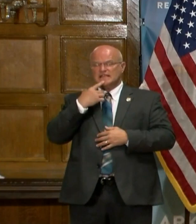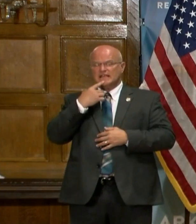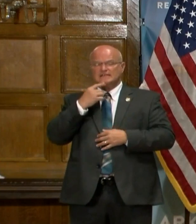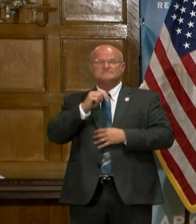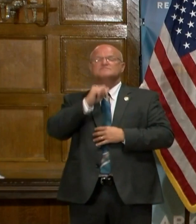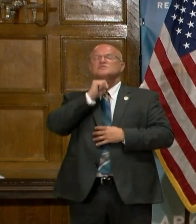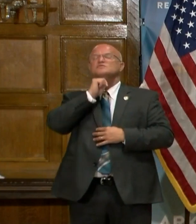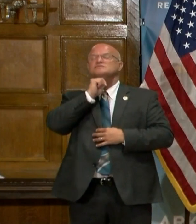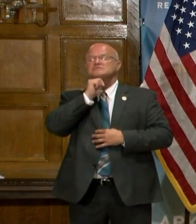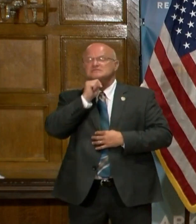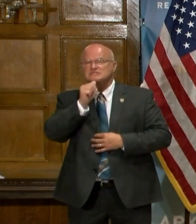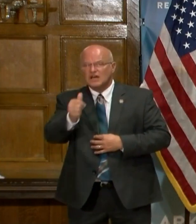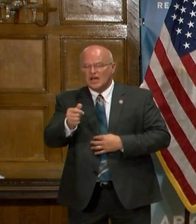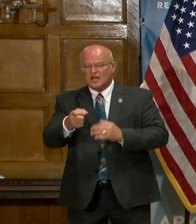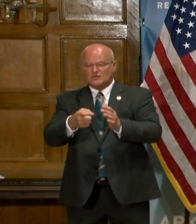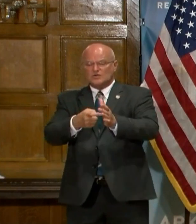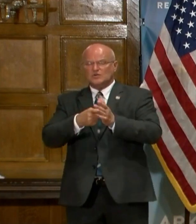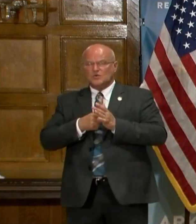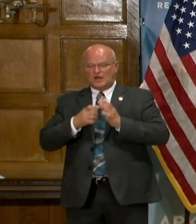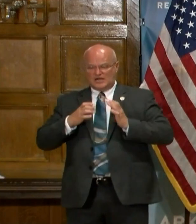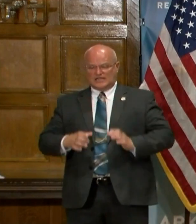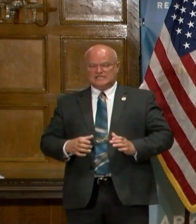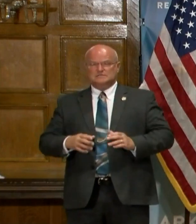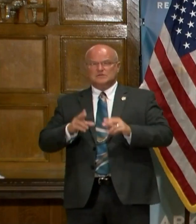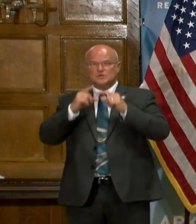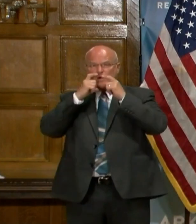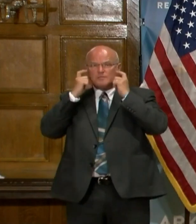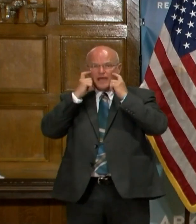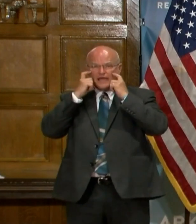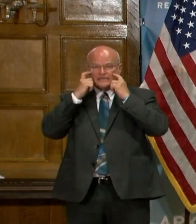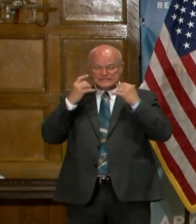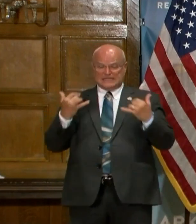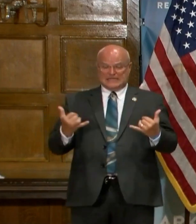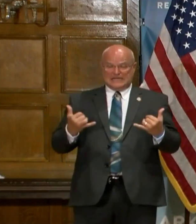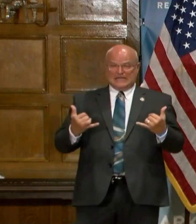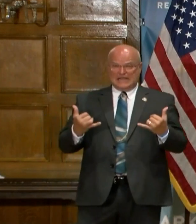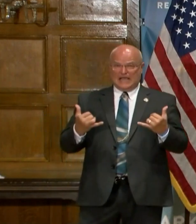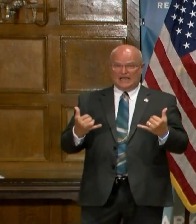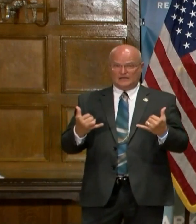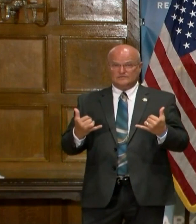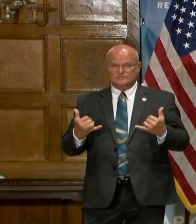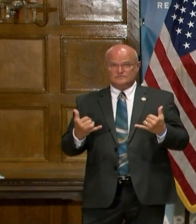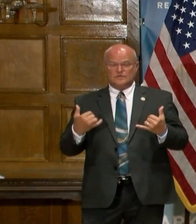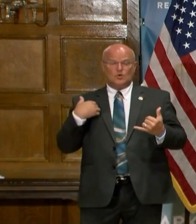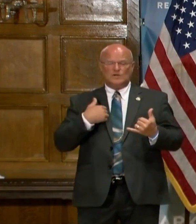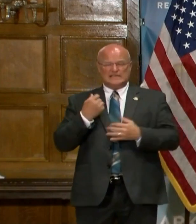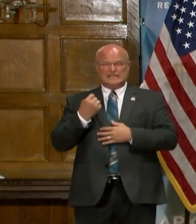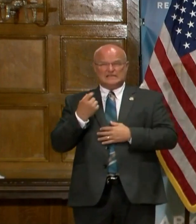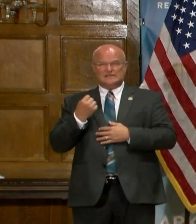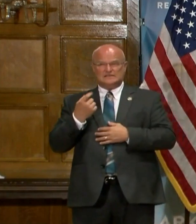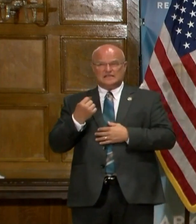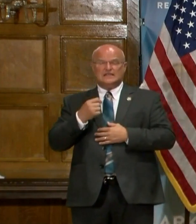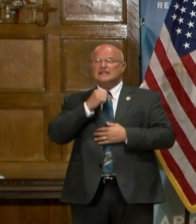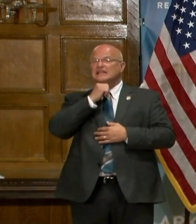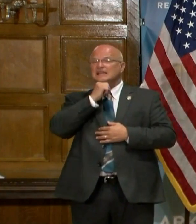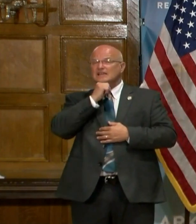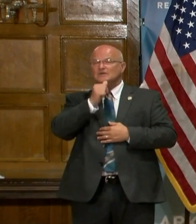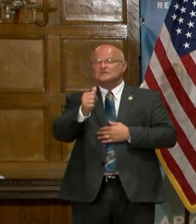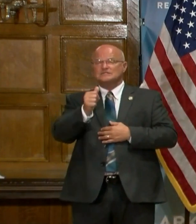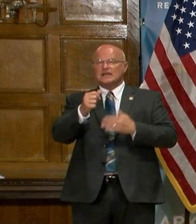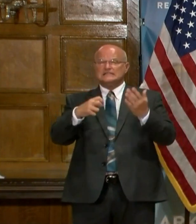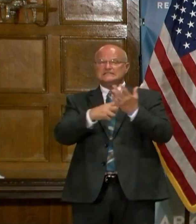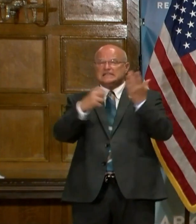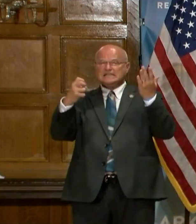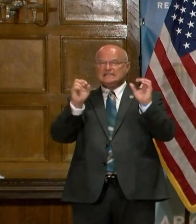not require his customers to wear masks. Now, as far as we have been able to ascertain, he was not cited